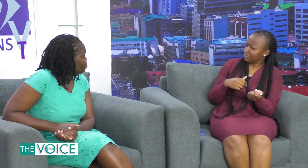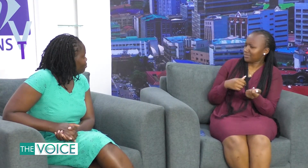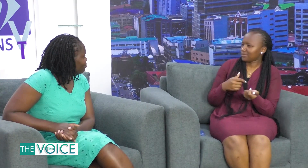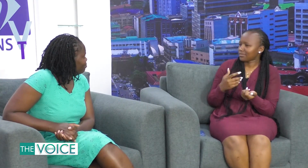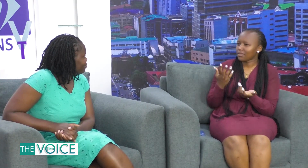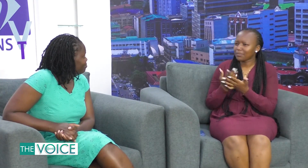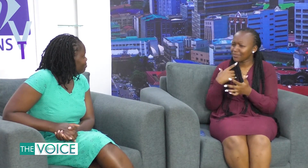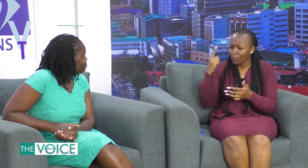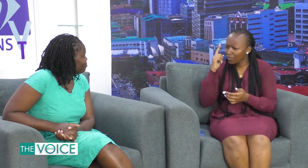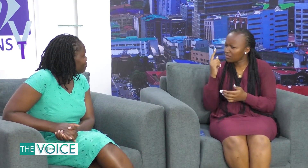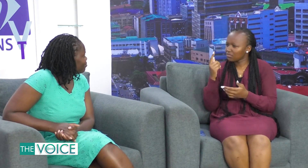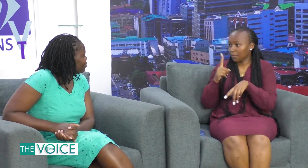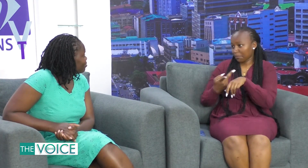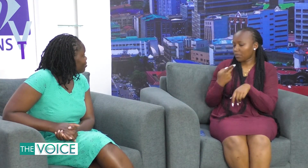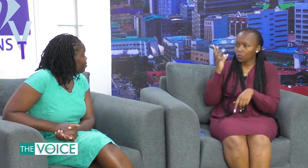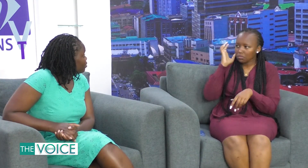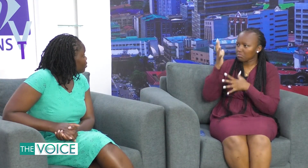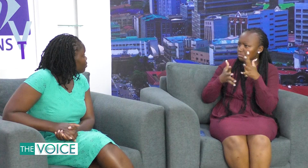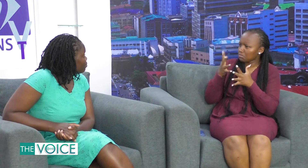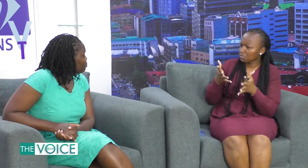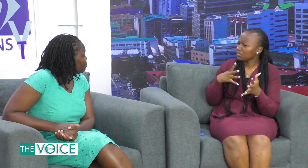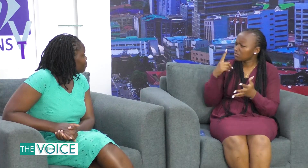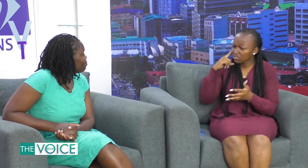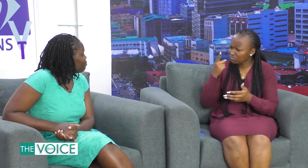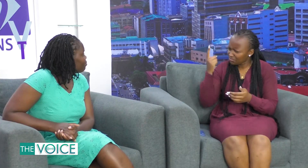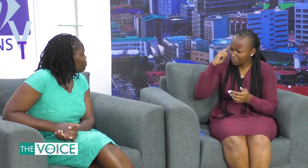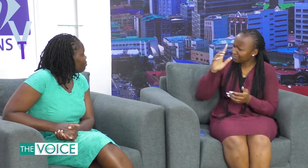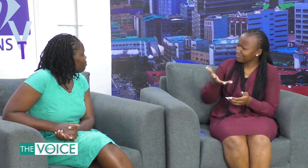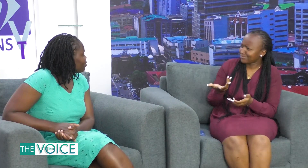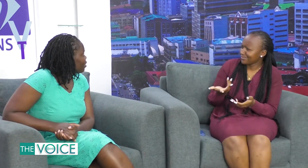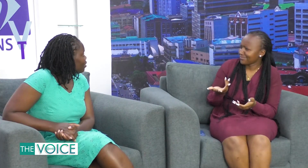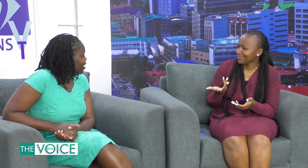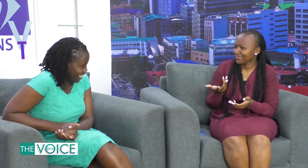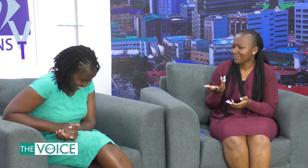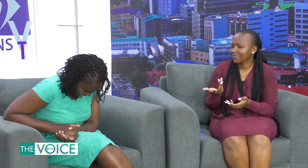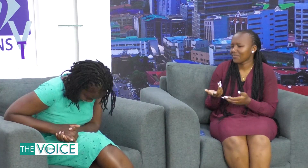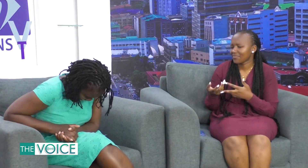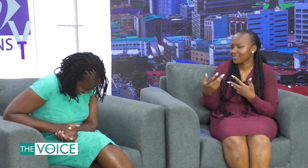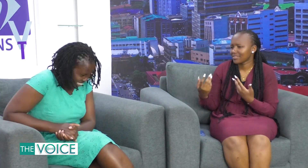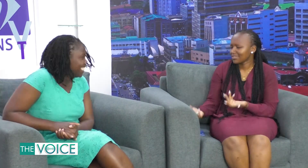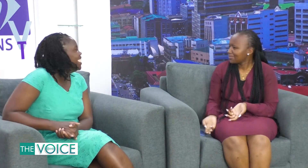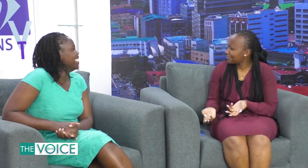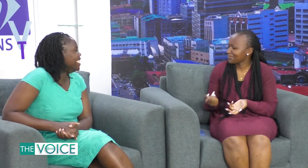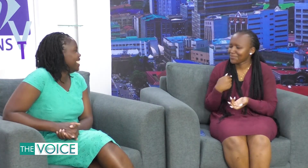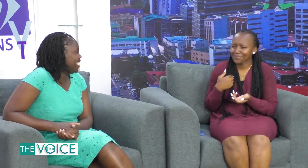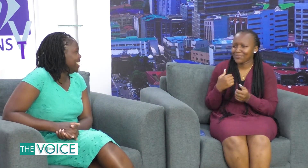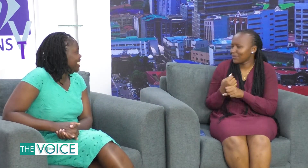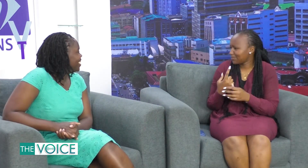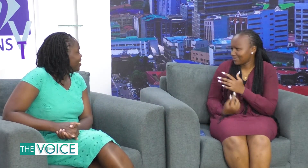Because most of the time I used to tell people I'm deaf and they were shocked, and I used to tell them I communicate using